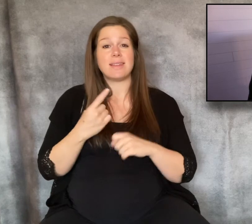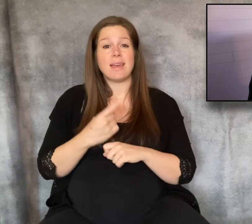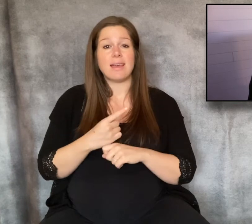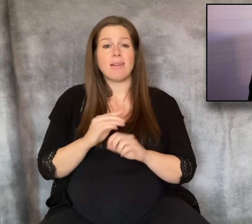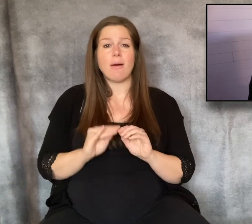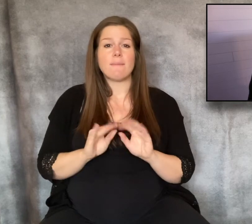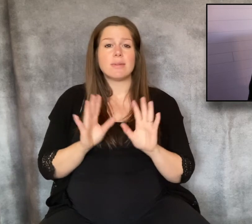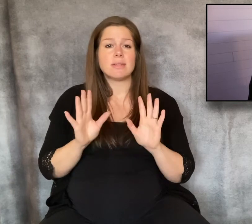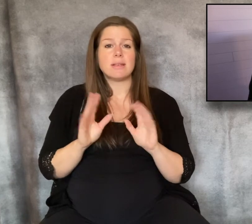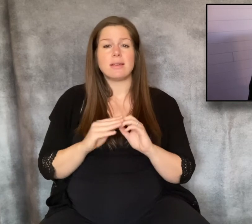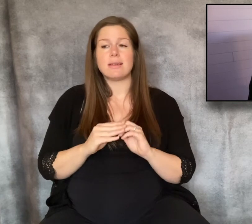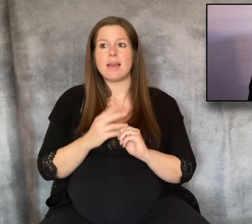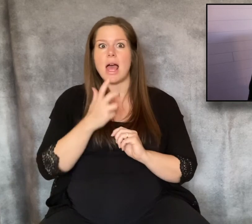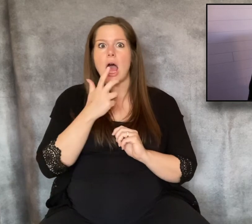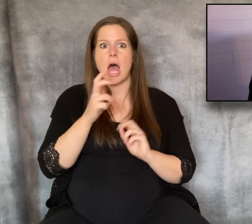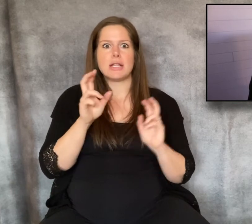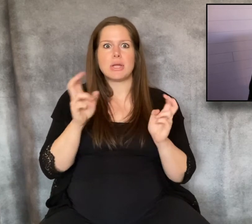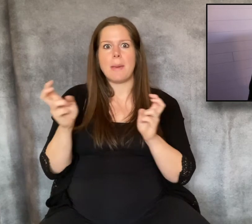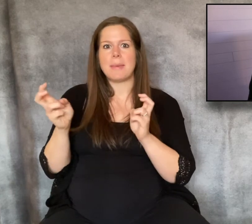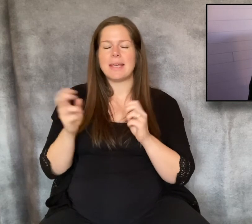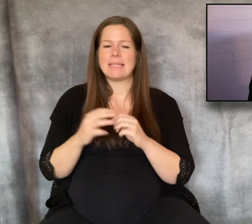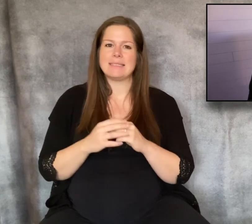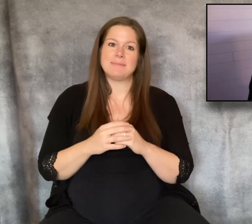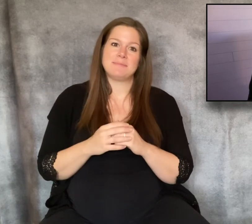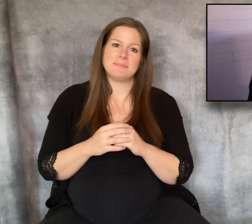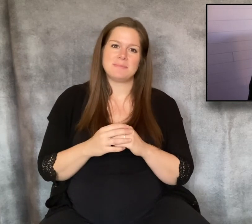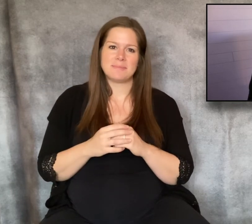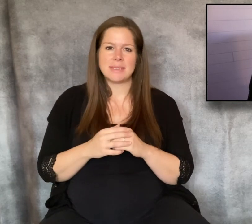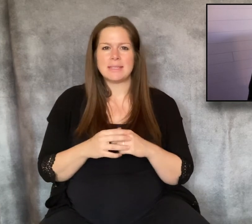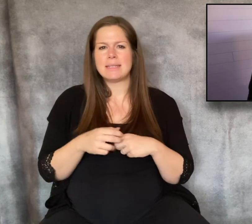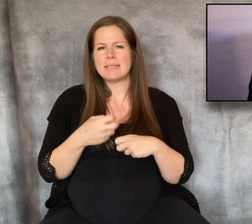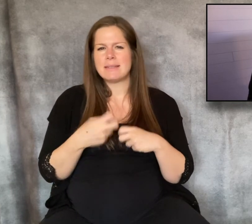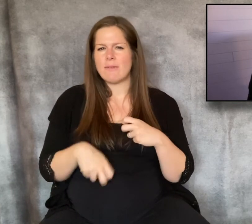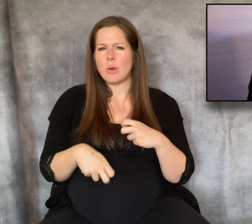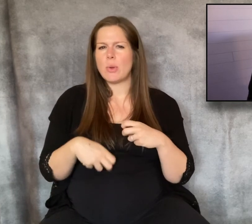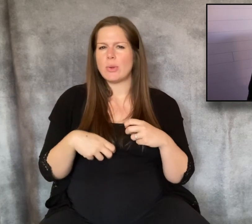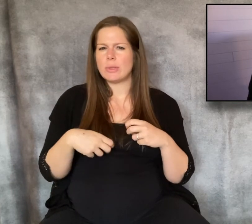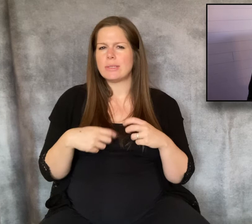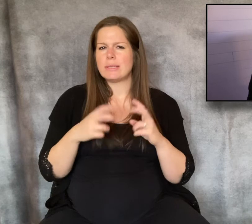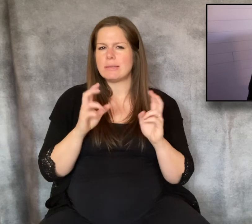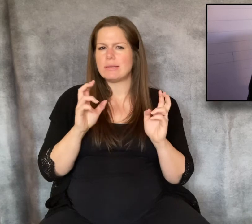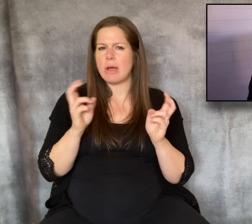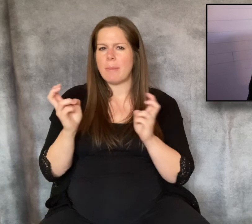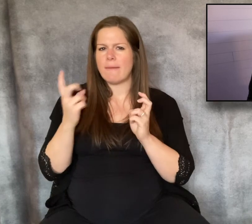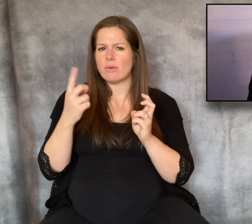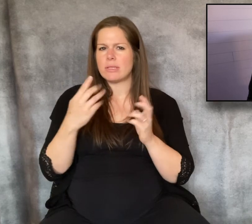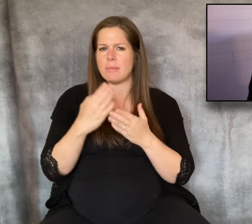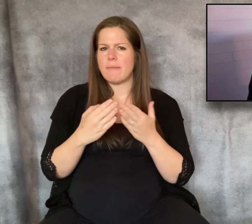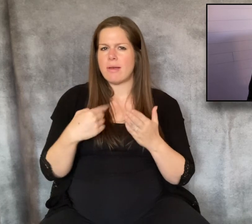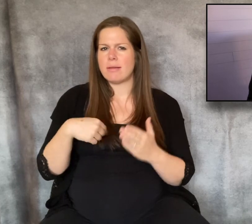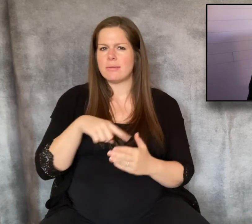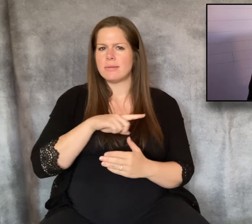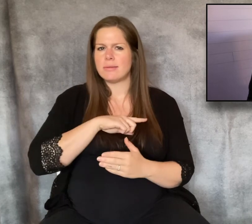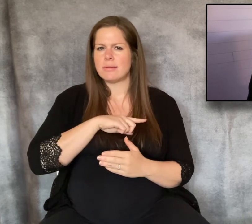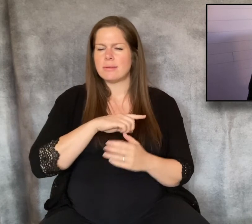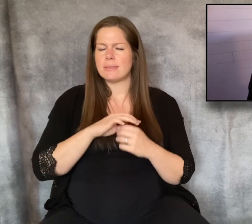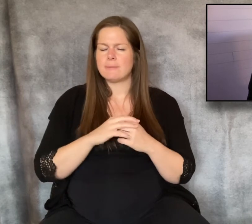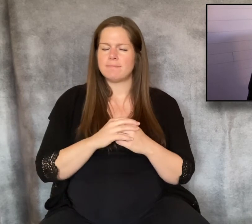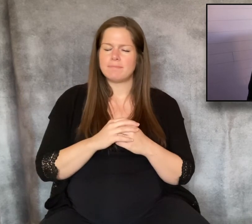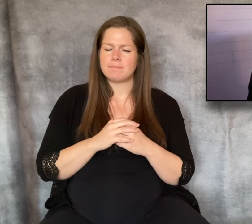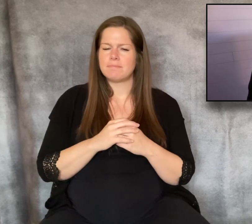word for the day. Obviously, a very hot topic, a very difficult topic for some of us